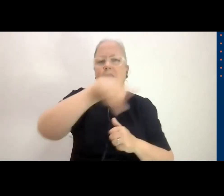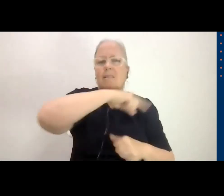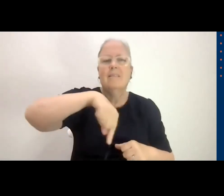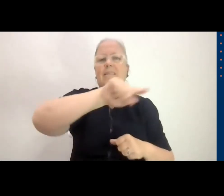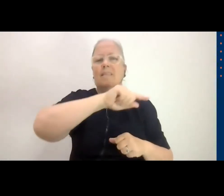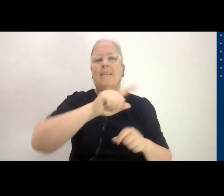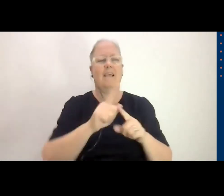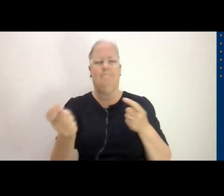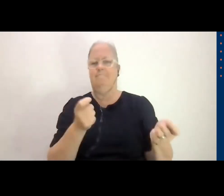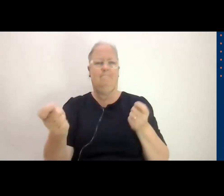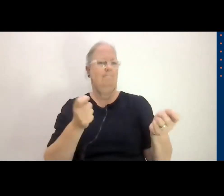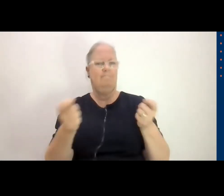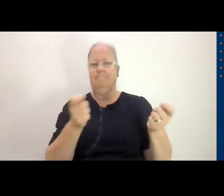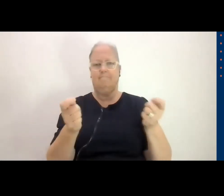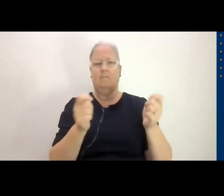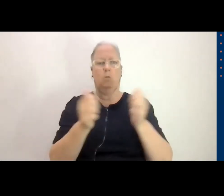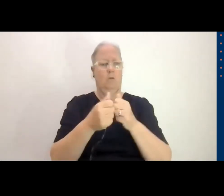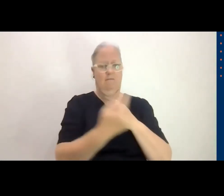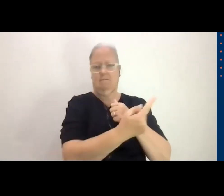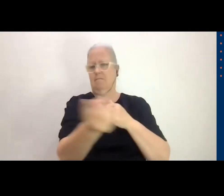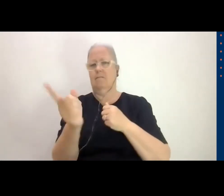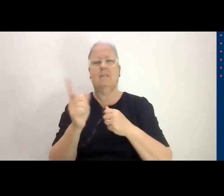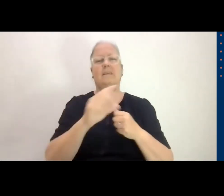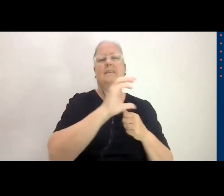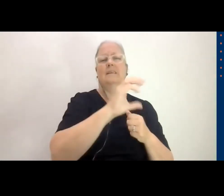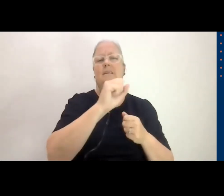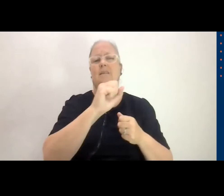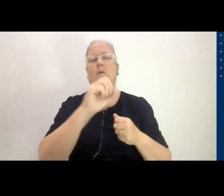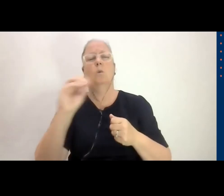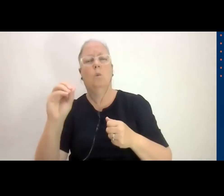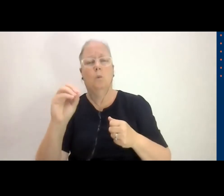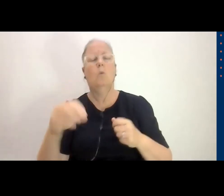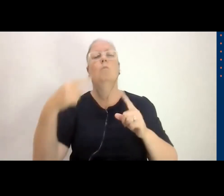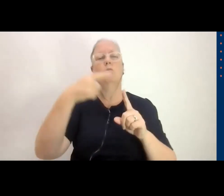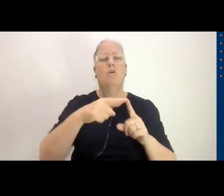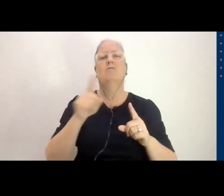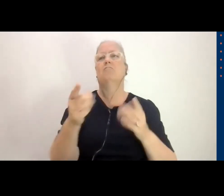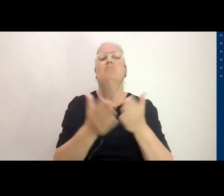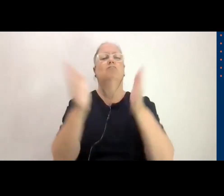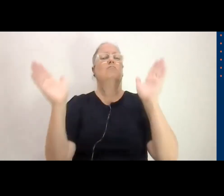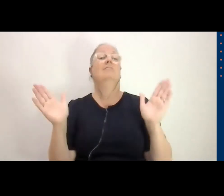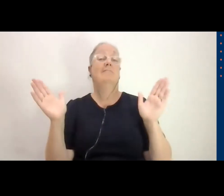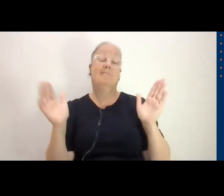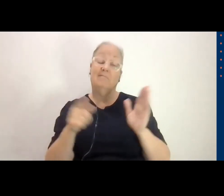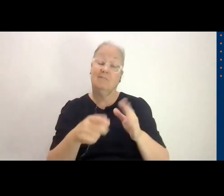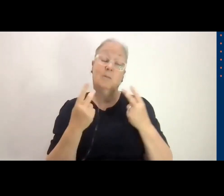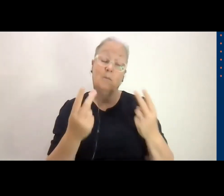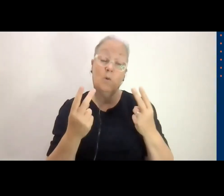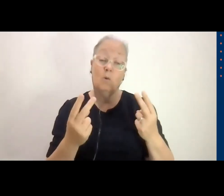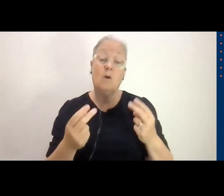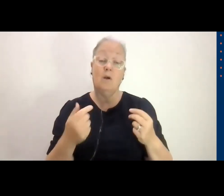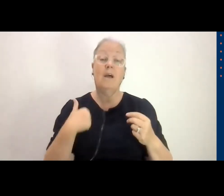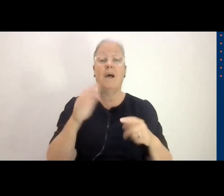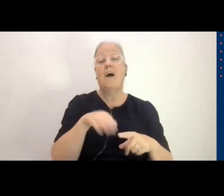with civil society and with public sector. Thank you. I think these are all really important issues, and I hope we can circle back to you in the